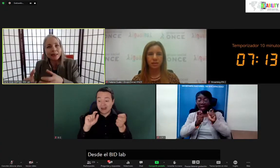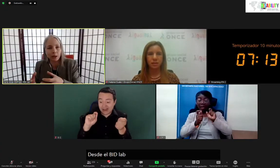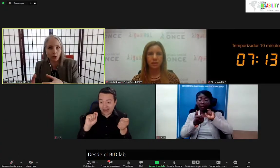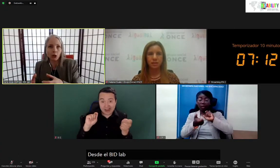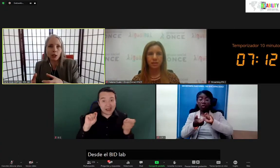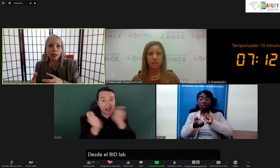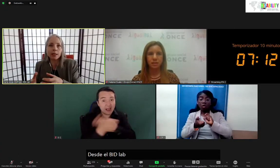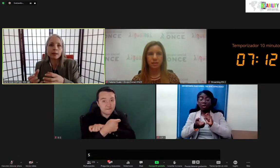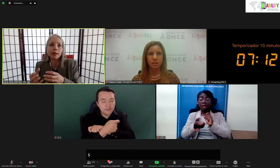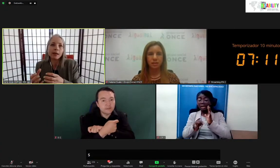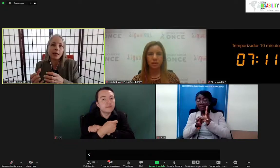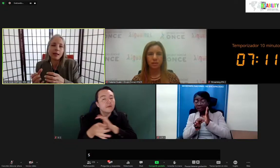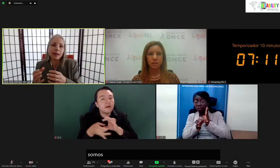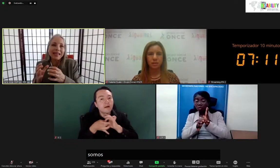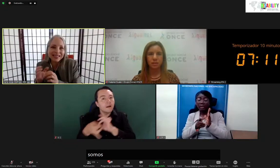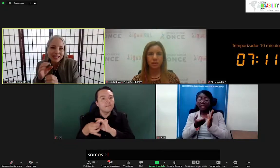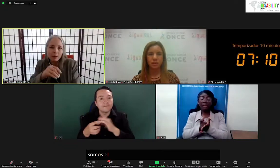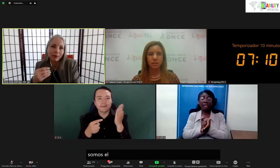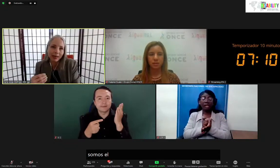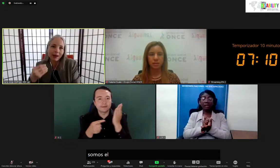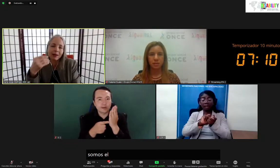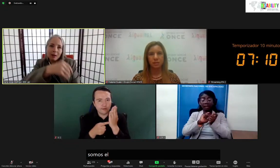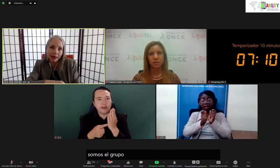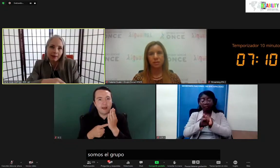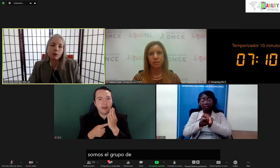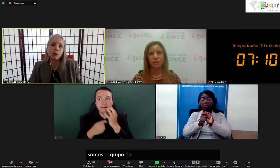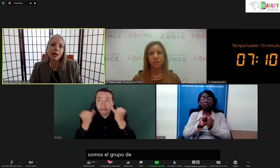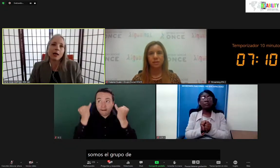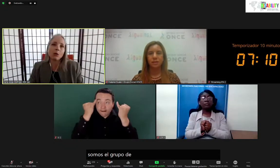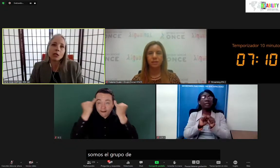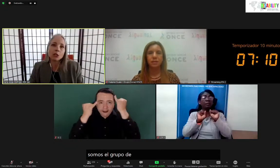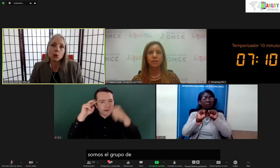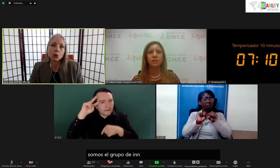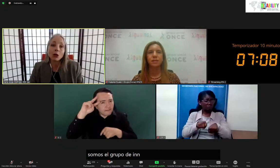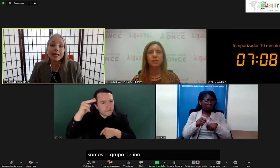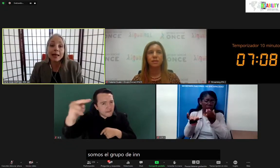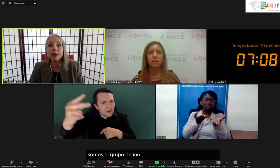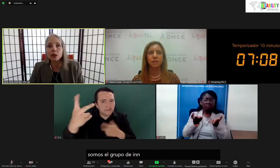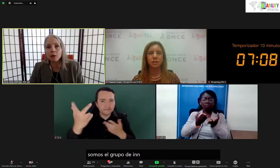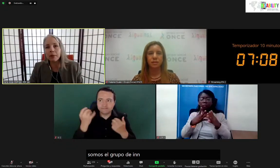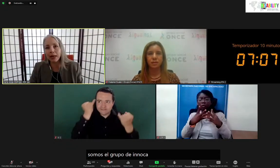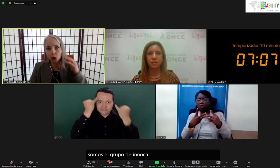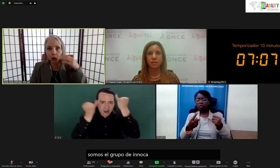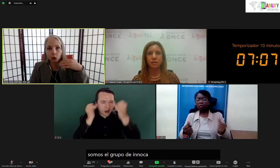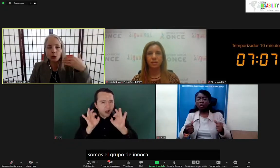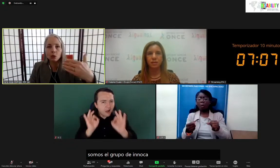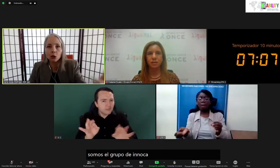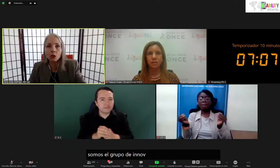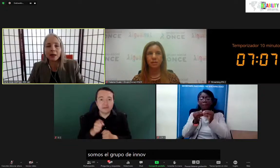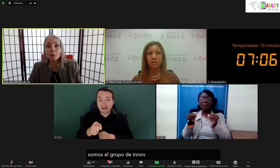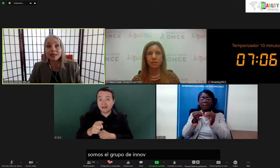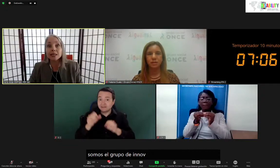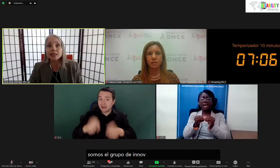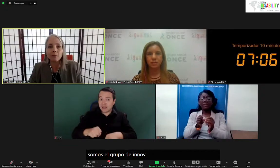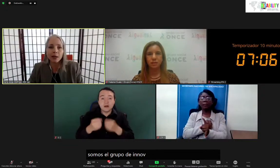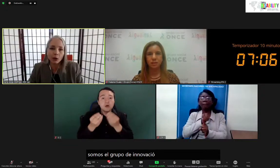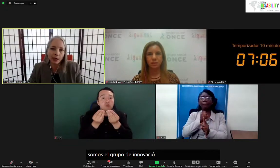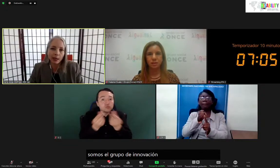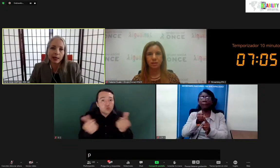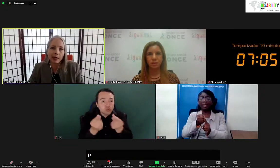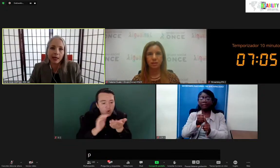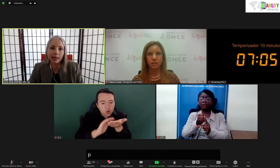as a change to innovation and technology so that it can be used to provide more